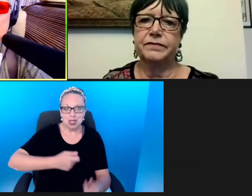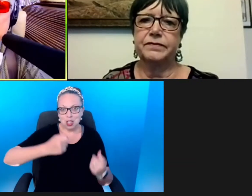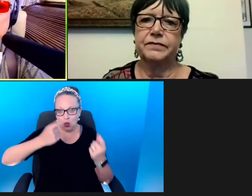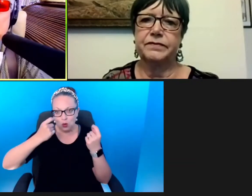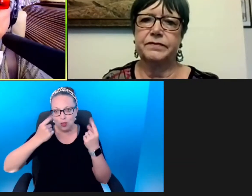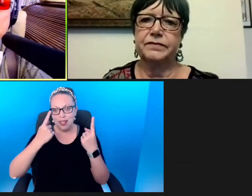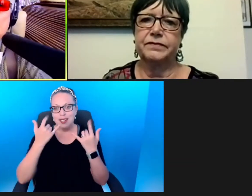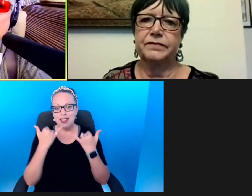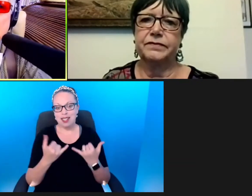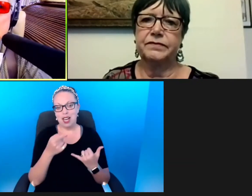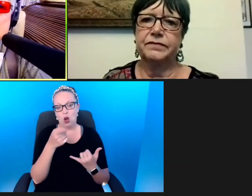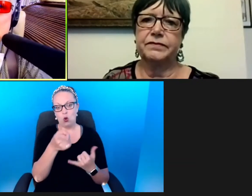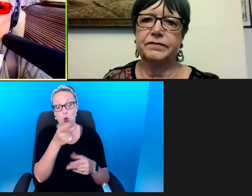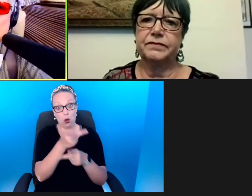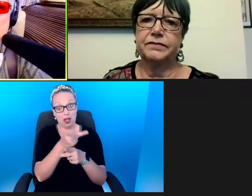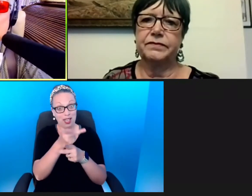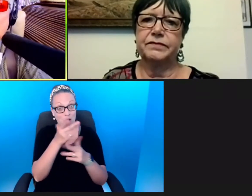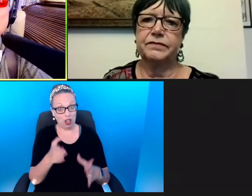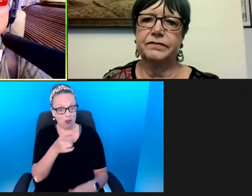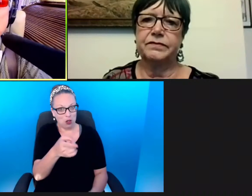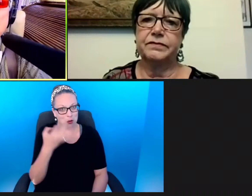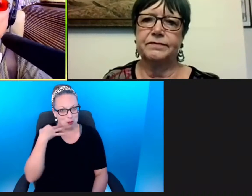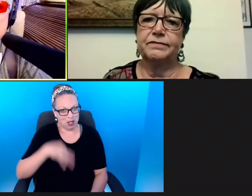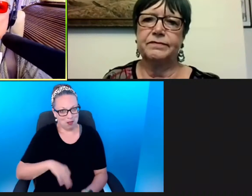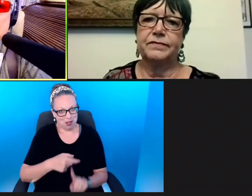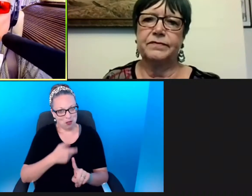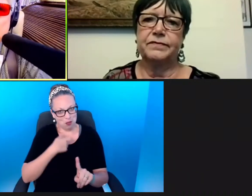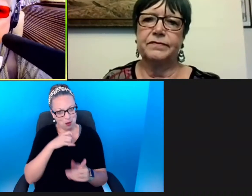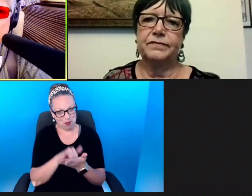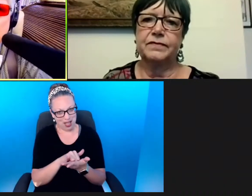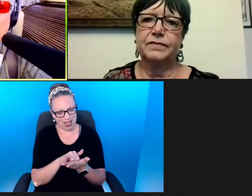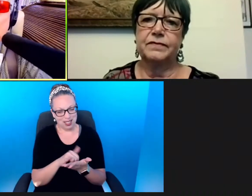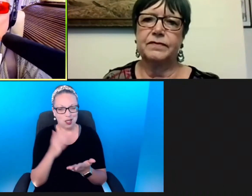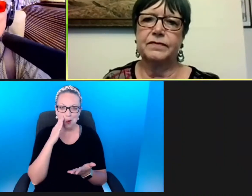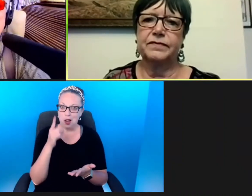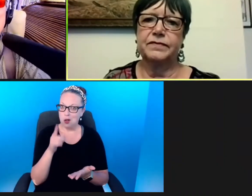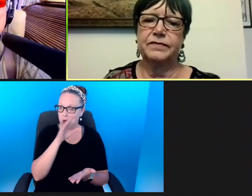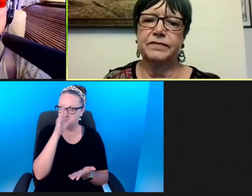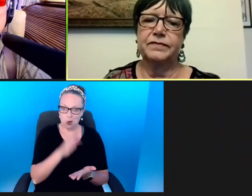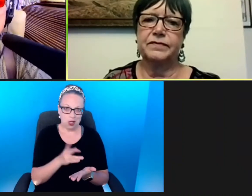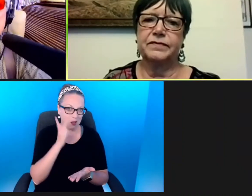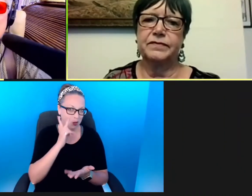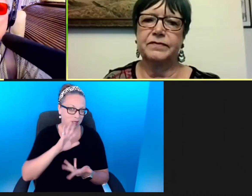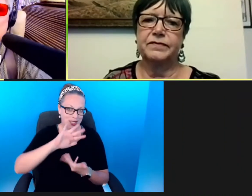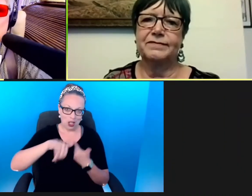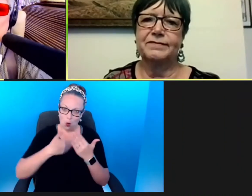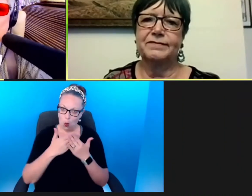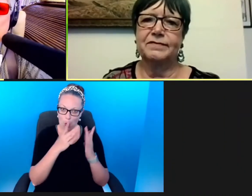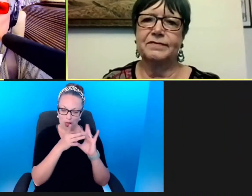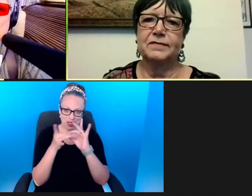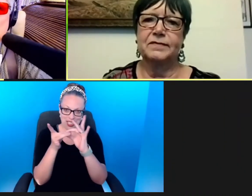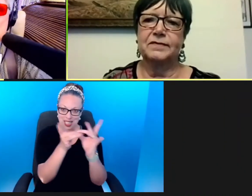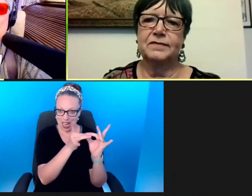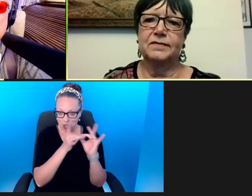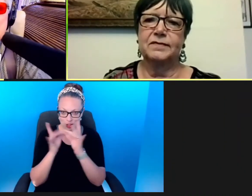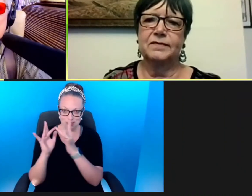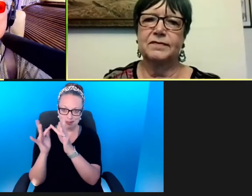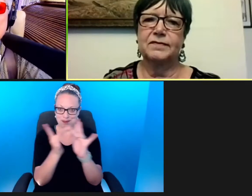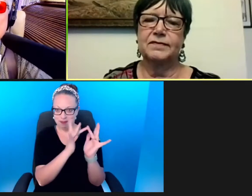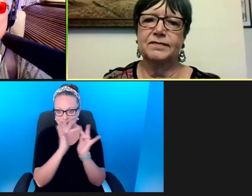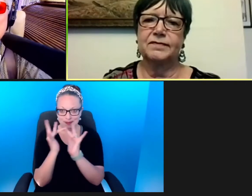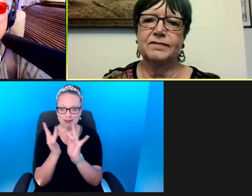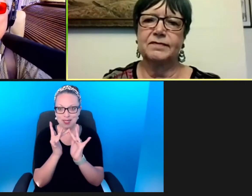you're benefiting from. So I know that you'll never see all the connectivity of those relationships,